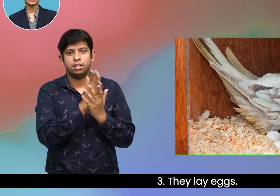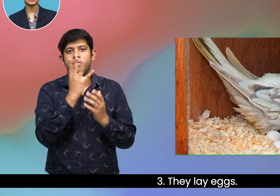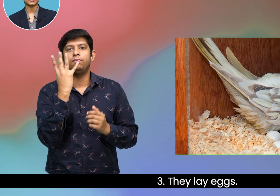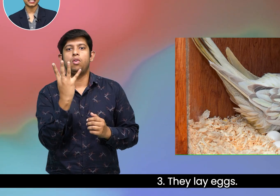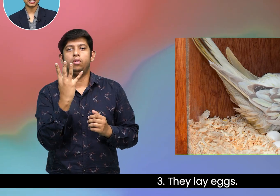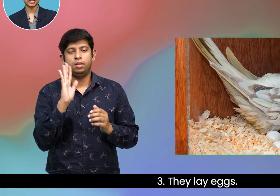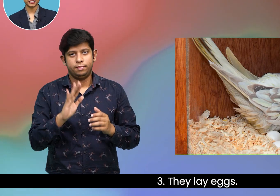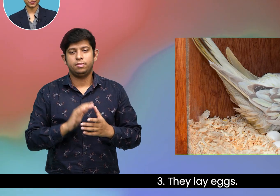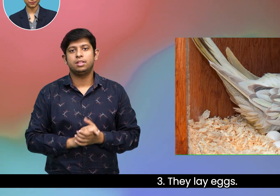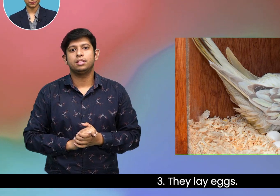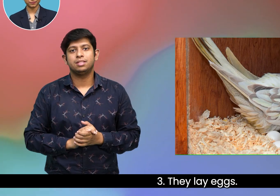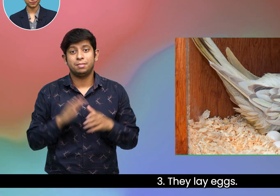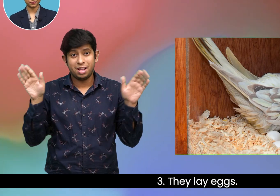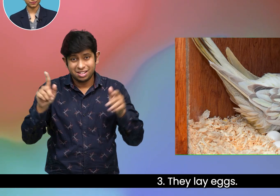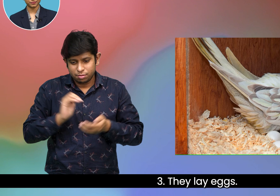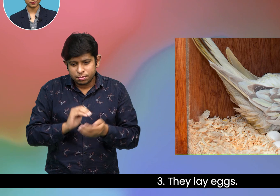They lay eggs.